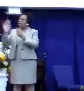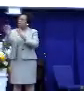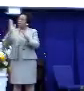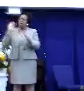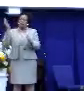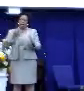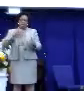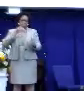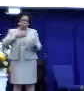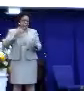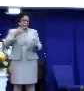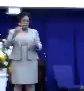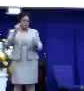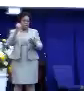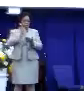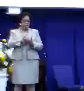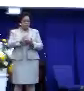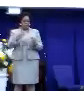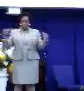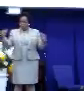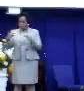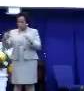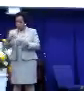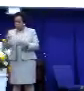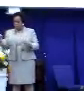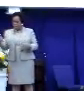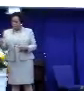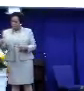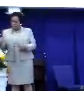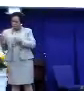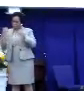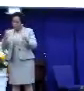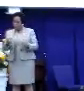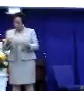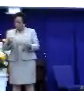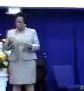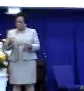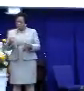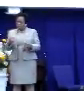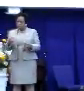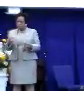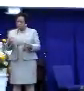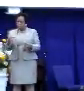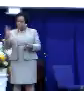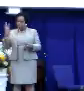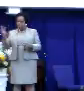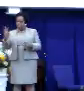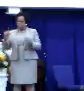say, amen. Look at your name as a neighbor. Neighbor. Power. Power. To the sixth